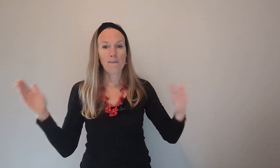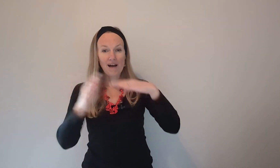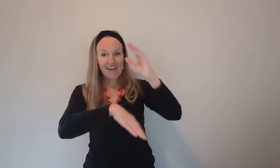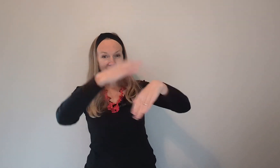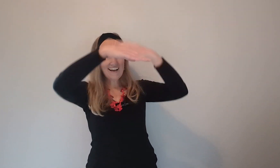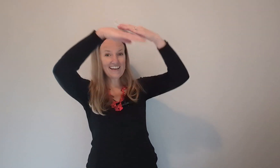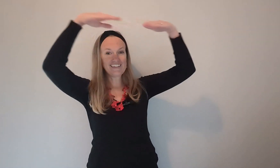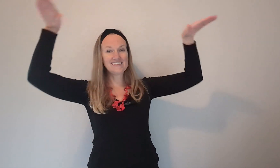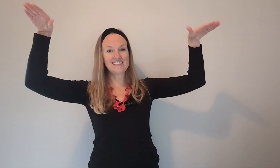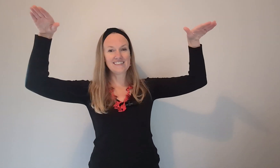by highest